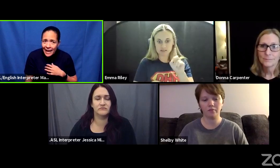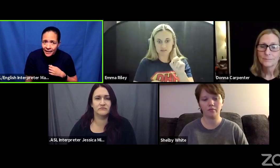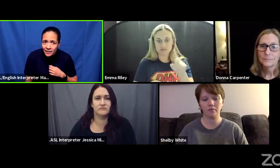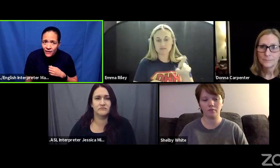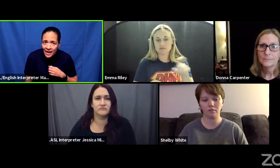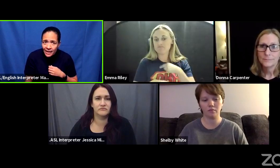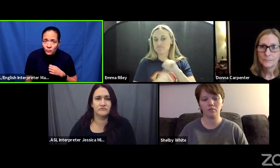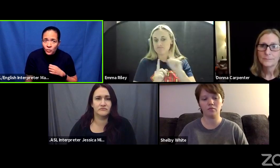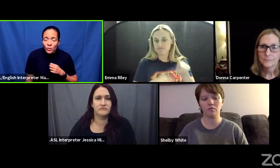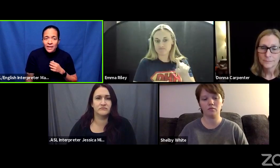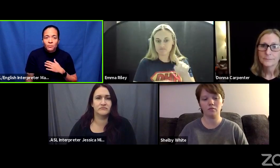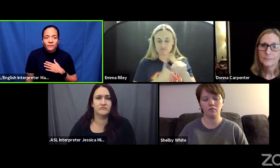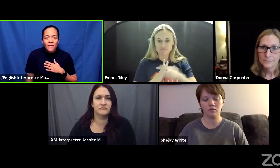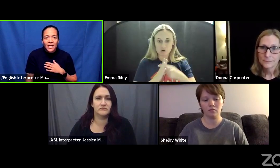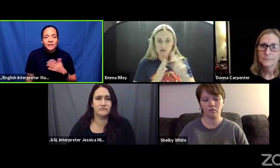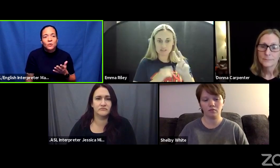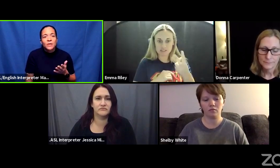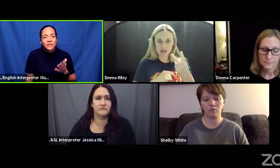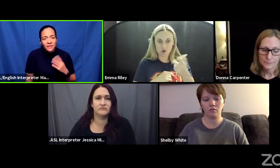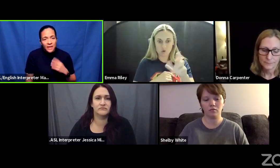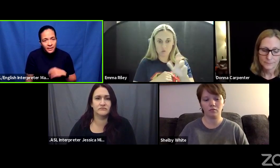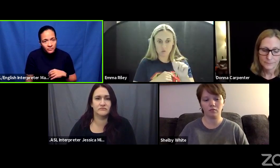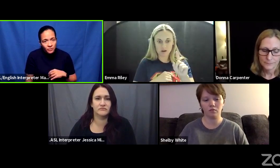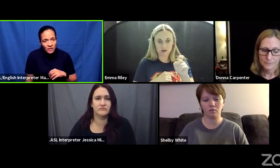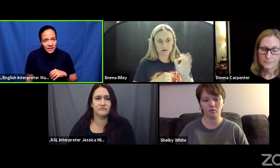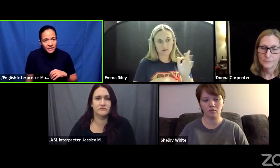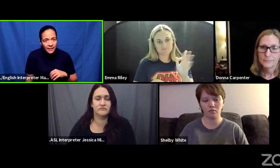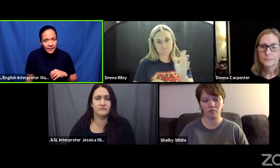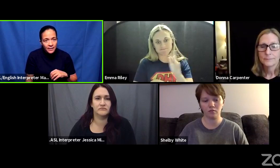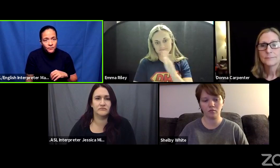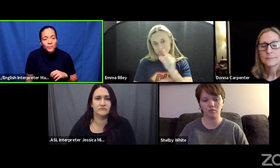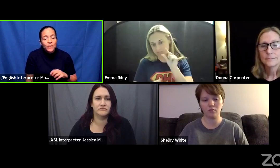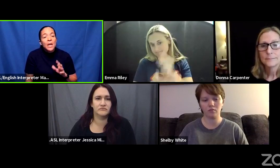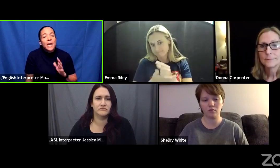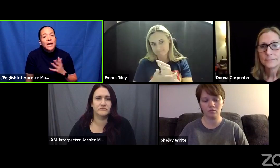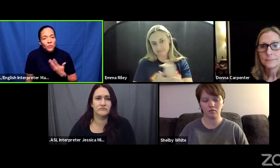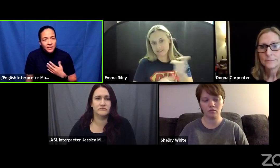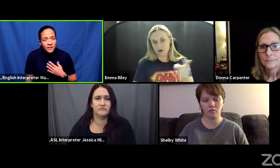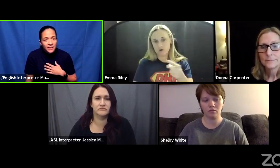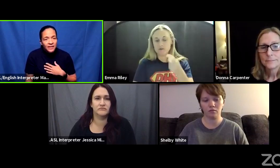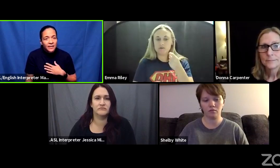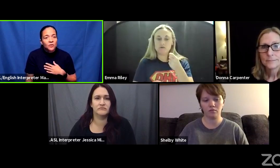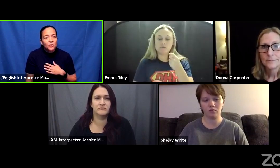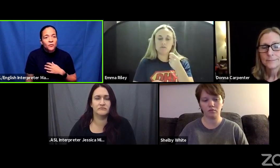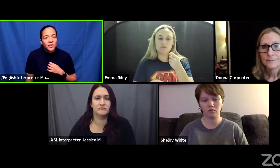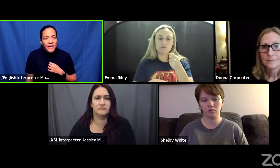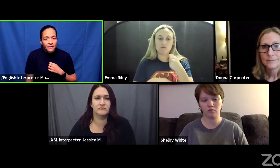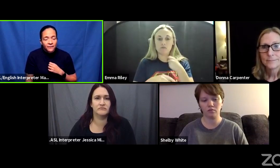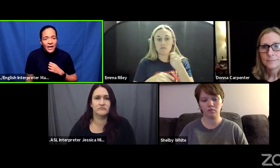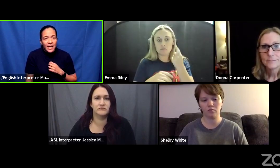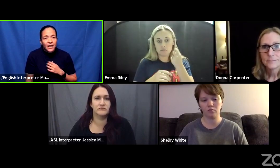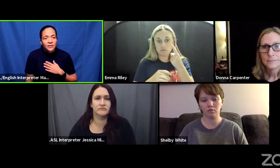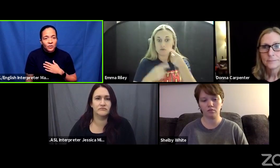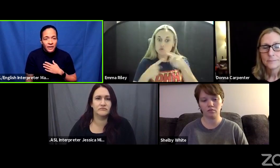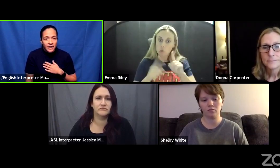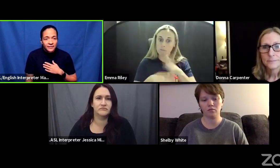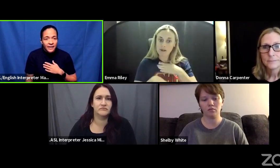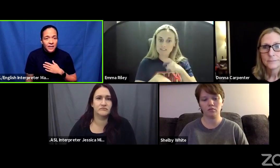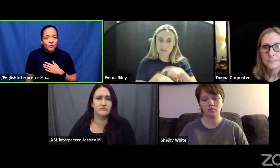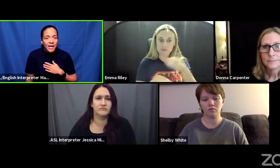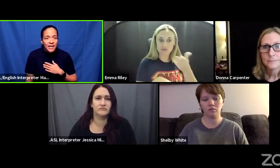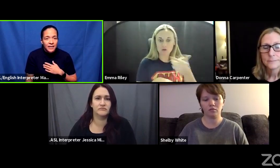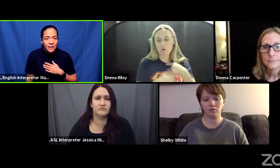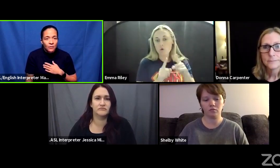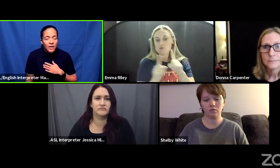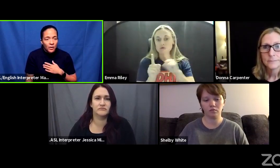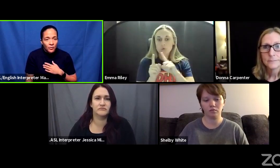wasn't satisfied with what they could provide. So we decided to move to Kentucky. And I went to the Kentucky School for the Deaf, starting at